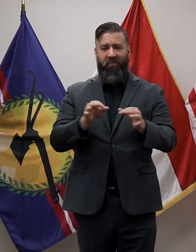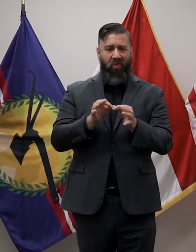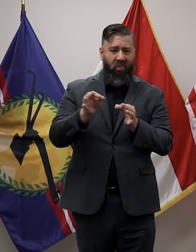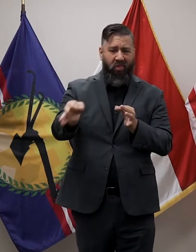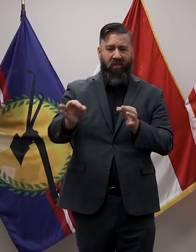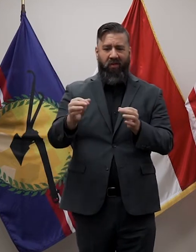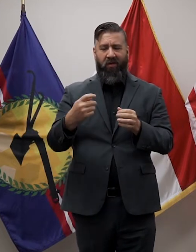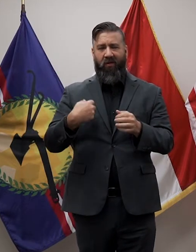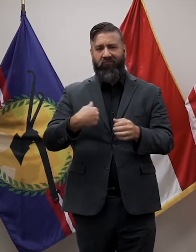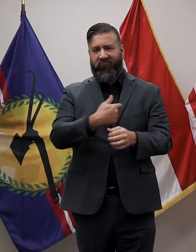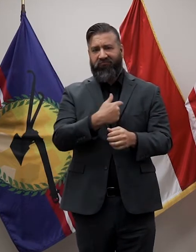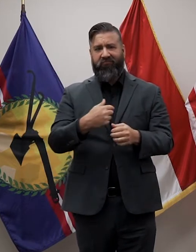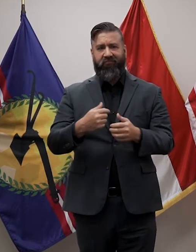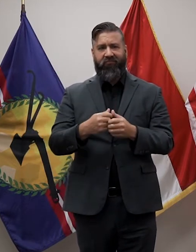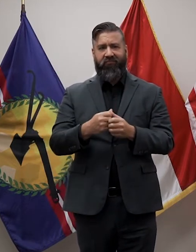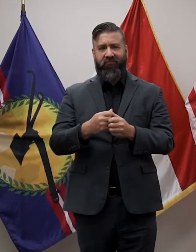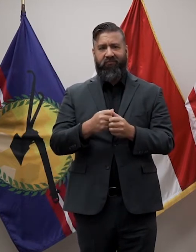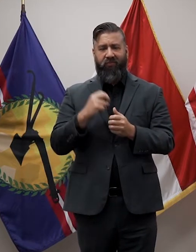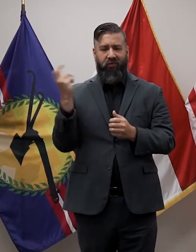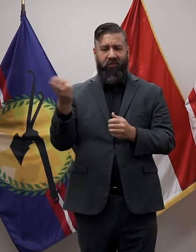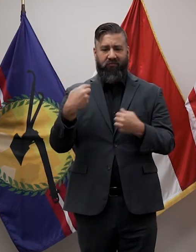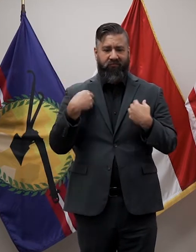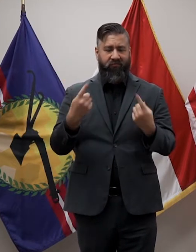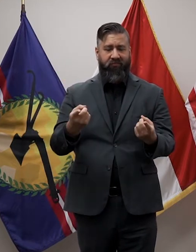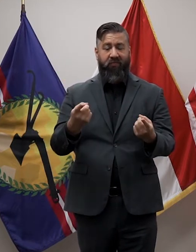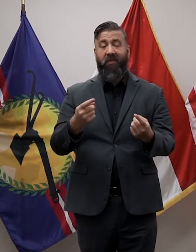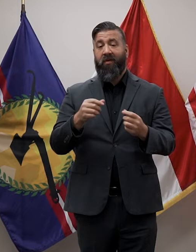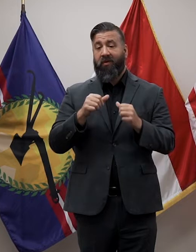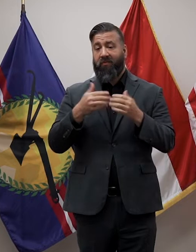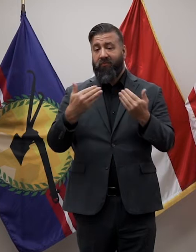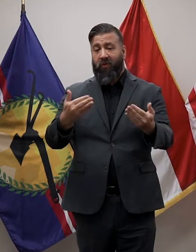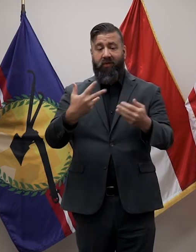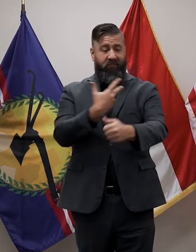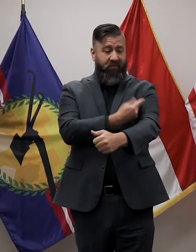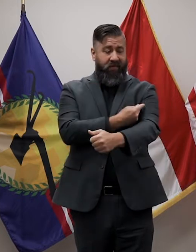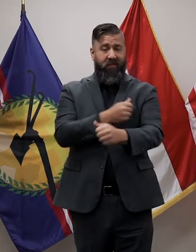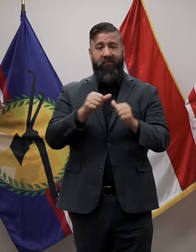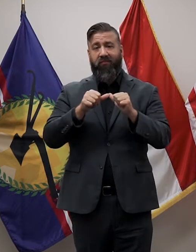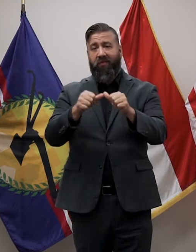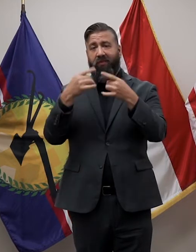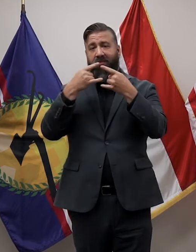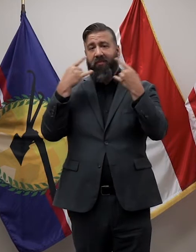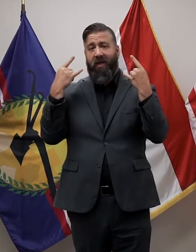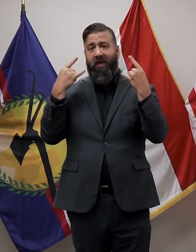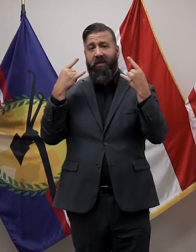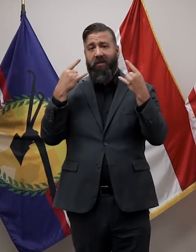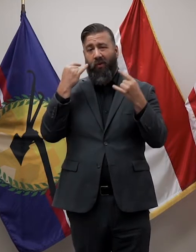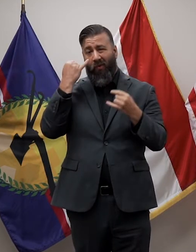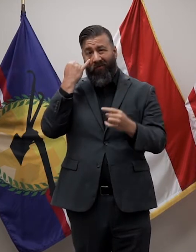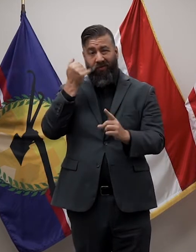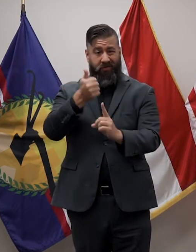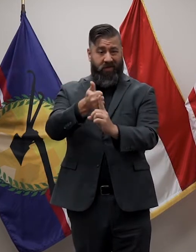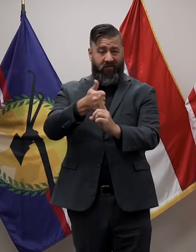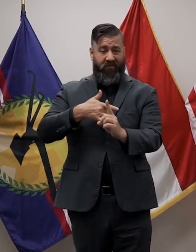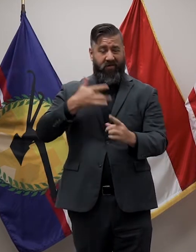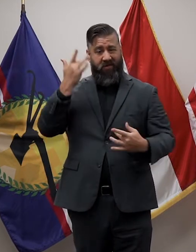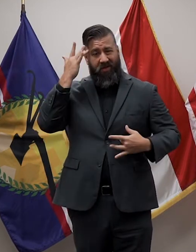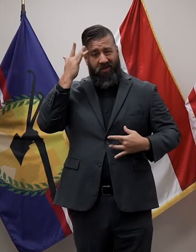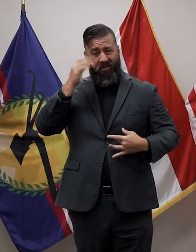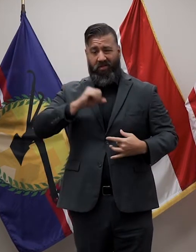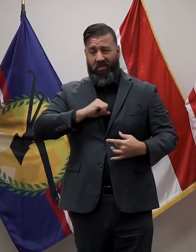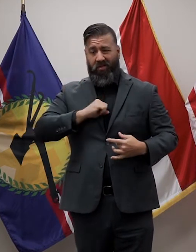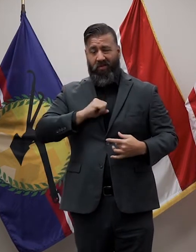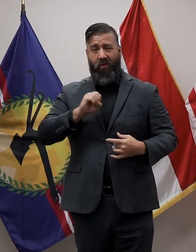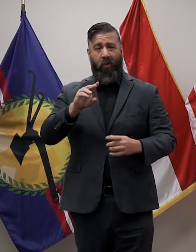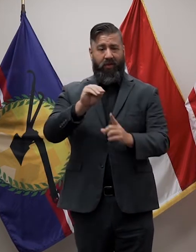many. Get vaccinated, continue to wear a mask, and if you have any symptoms or have known exposure to a COVID